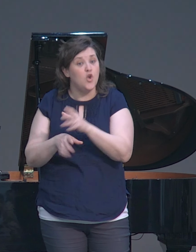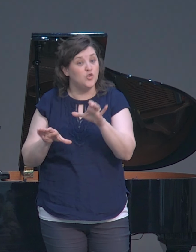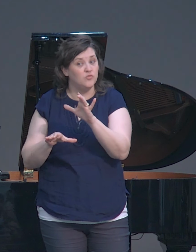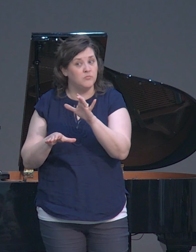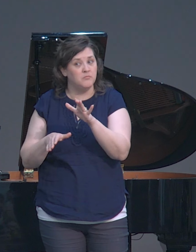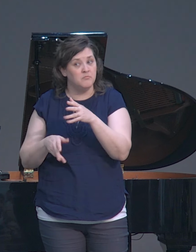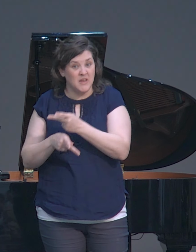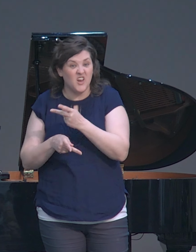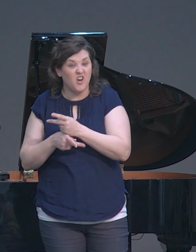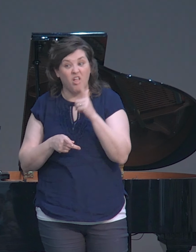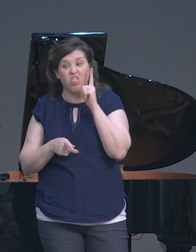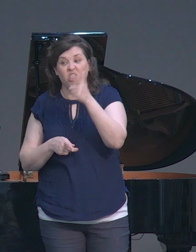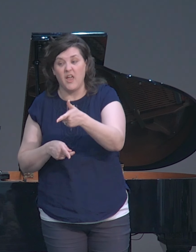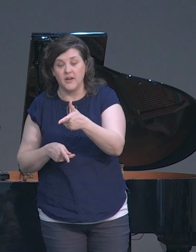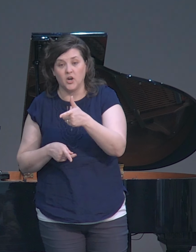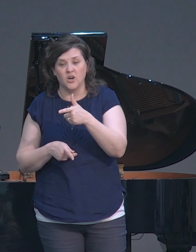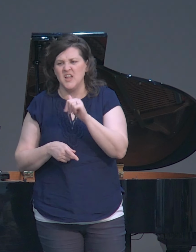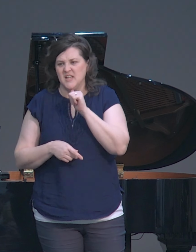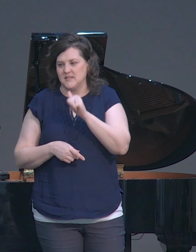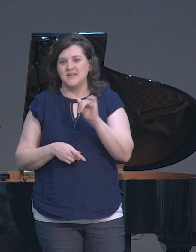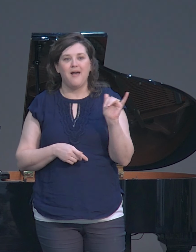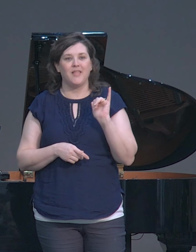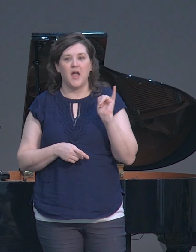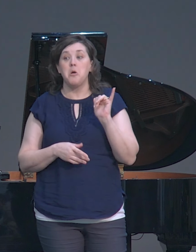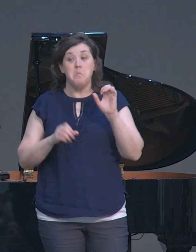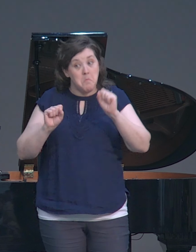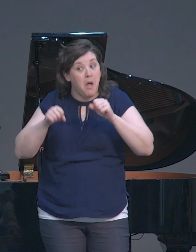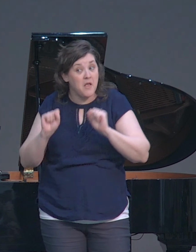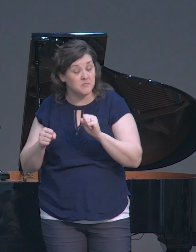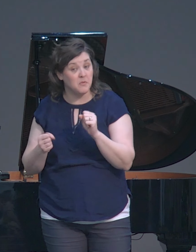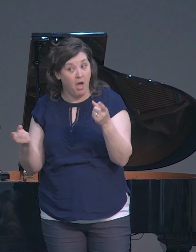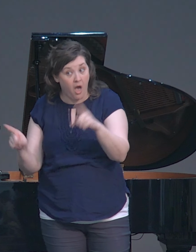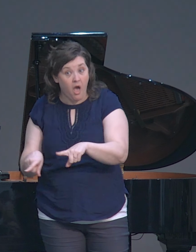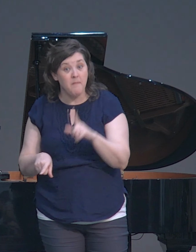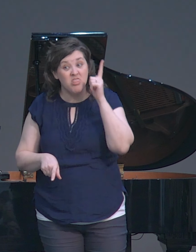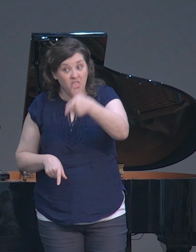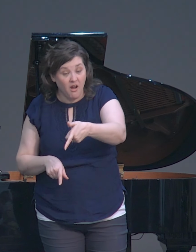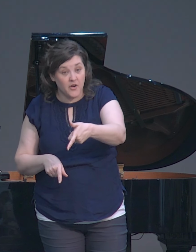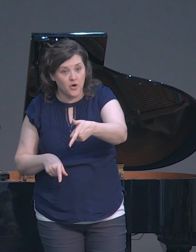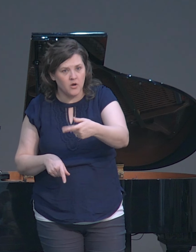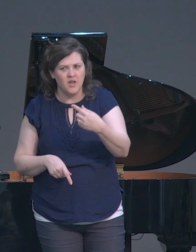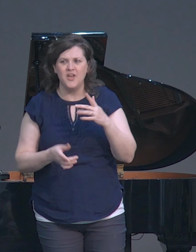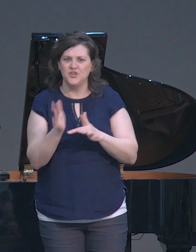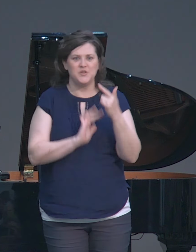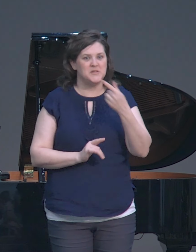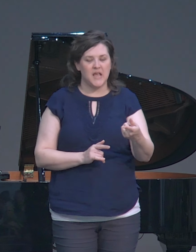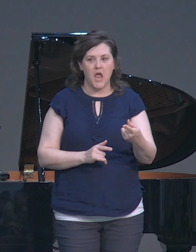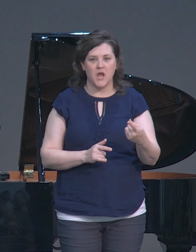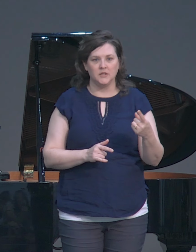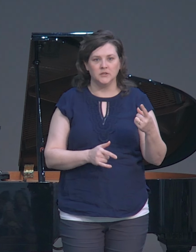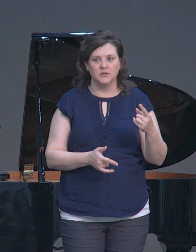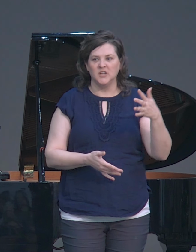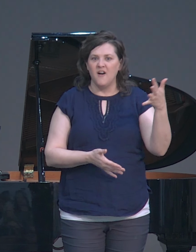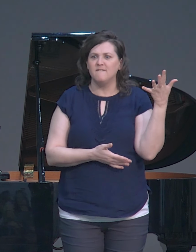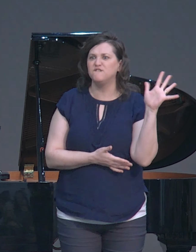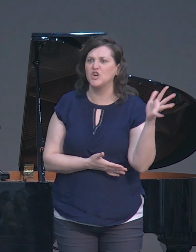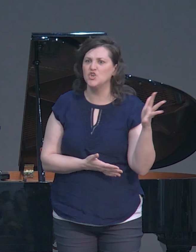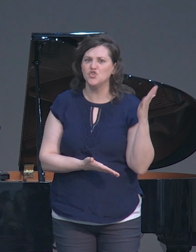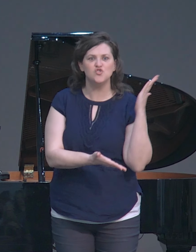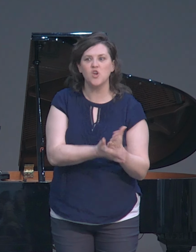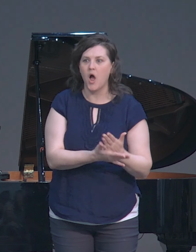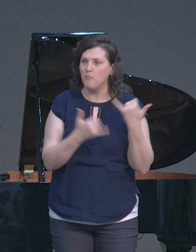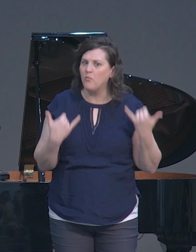He wasn't talking about this as this could possibly happen. He was talking about this as an interruption to put a stop